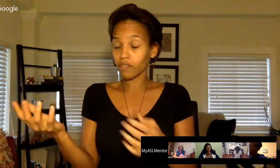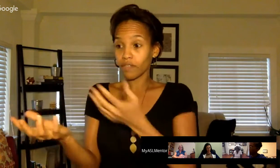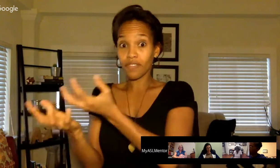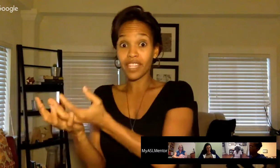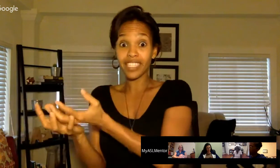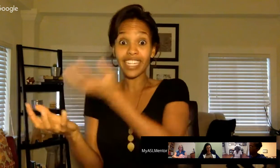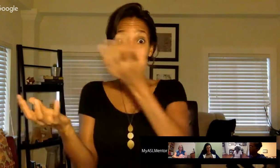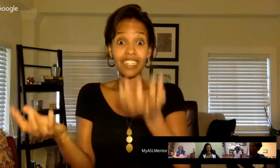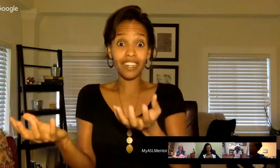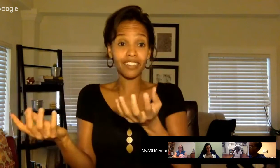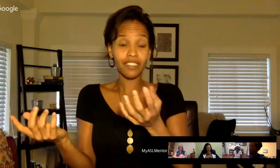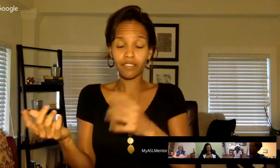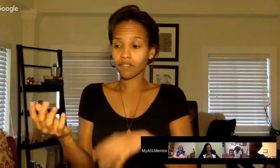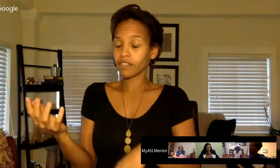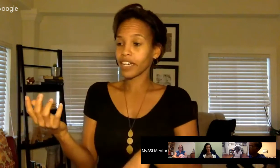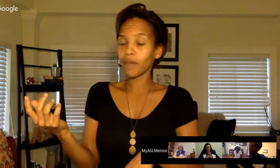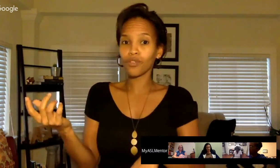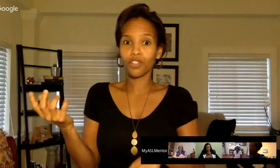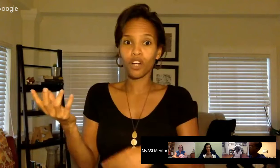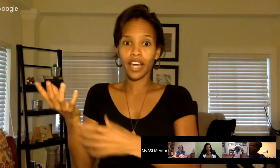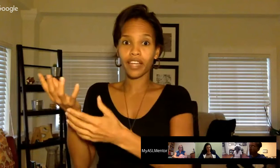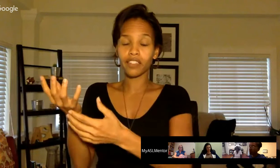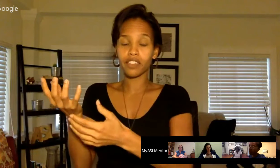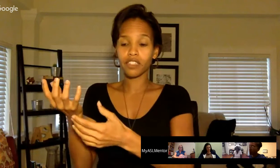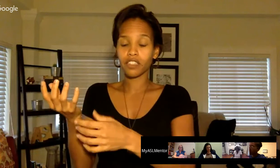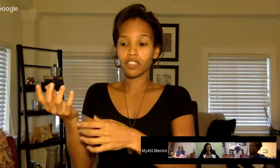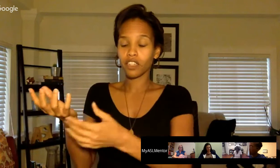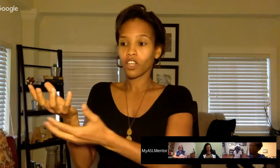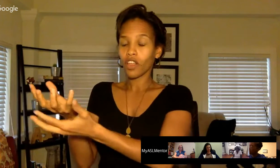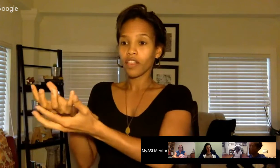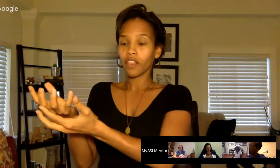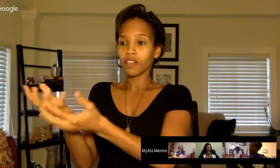this idea, keep doing the wrong hand.